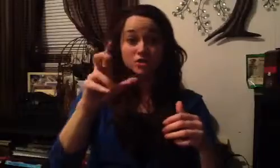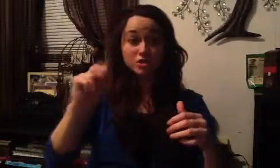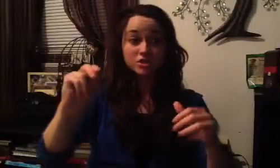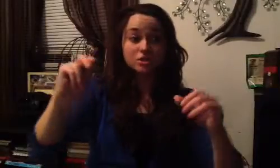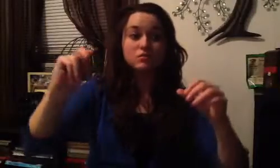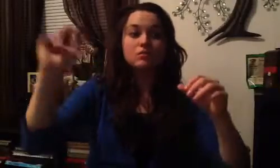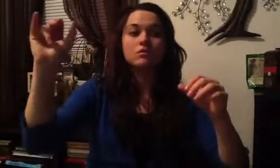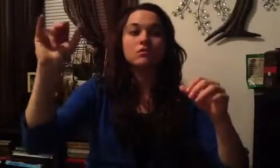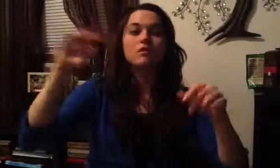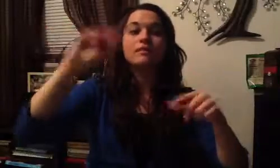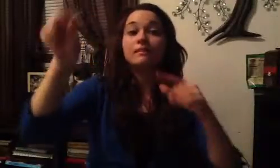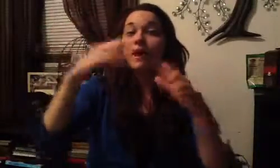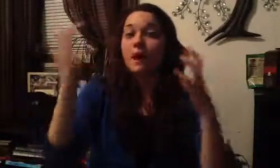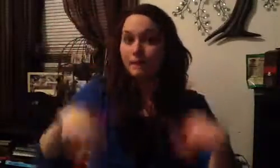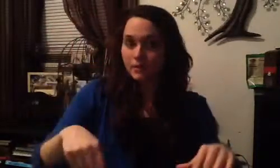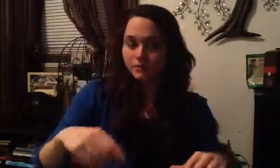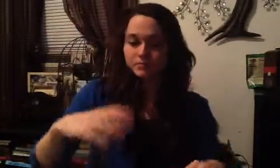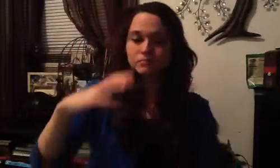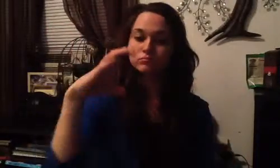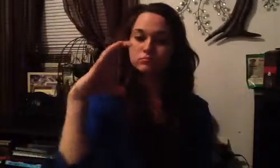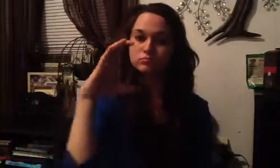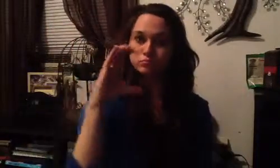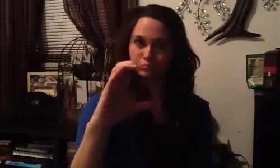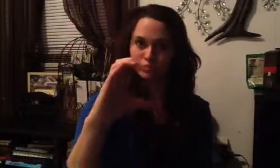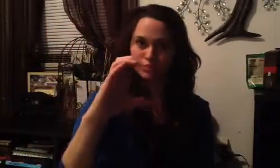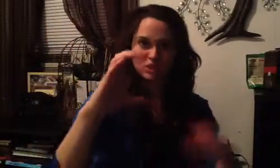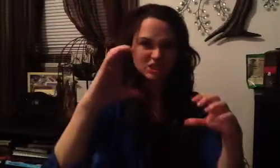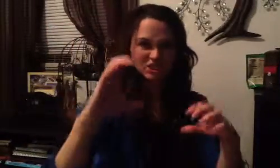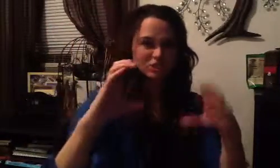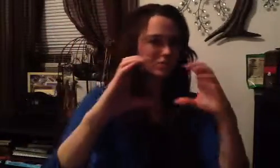now forced into